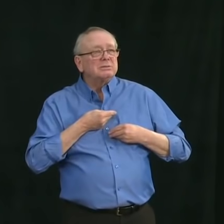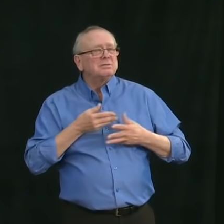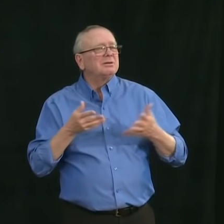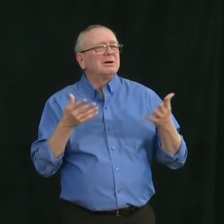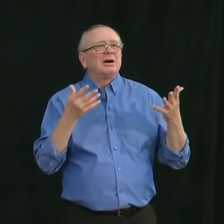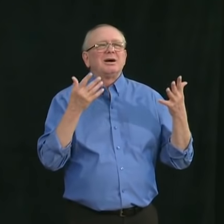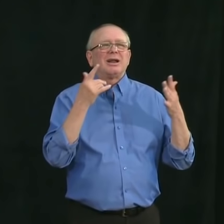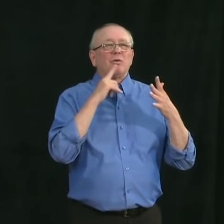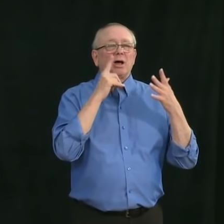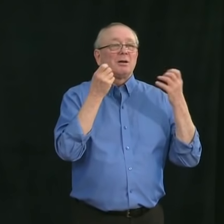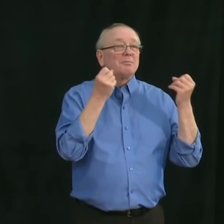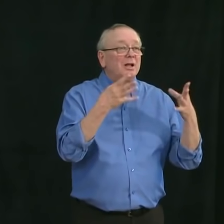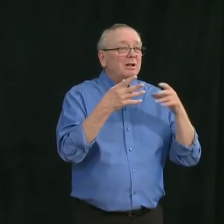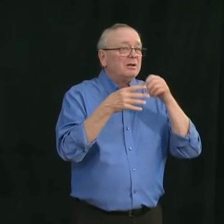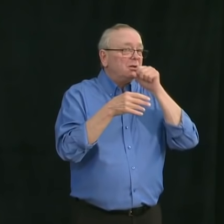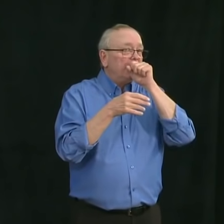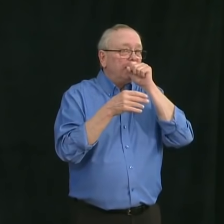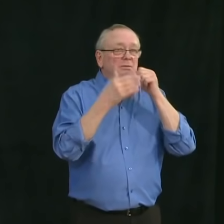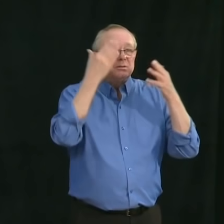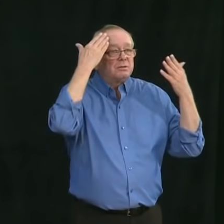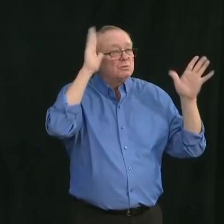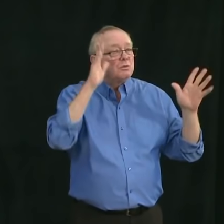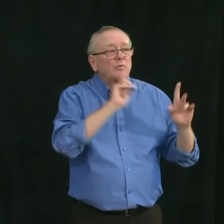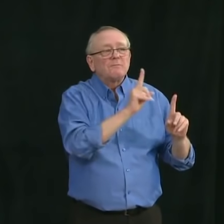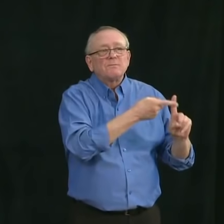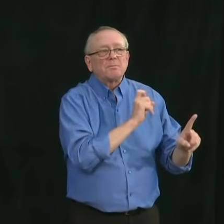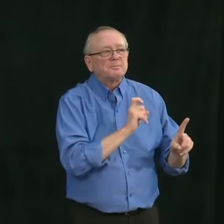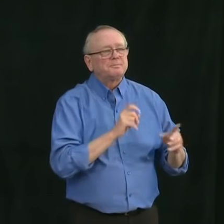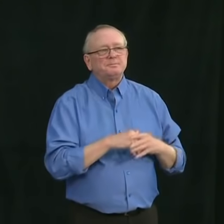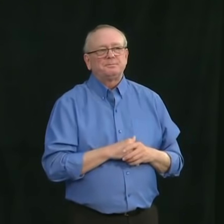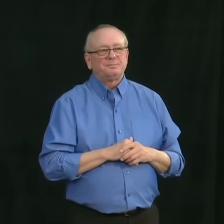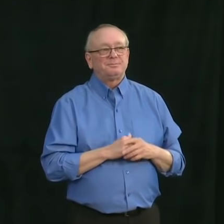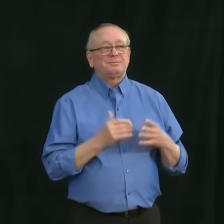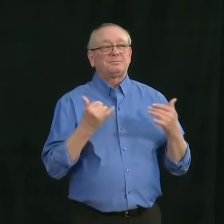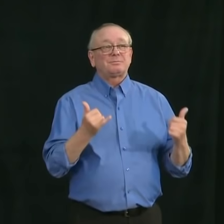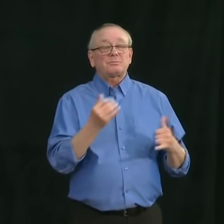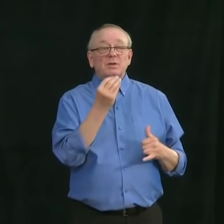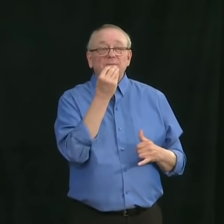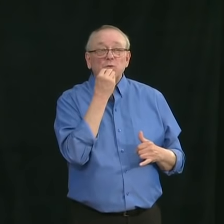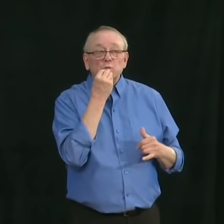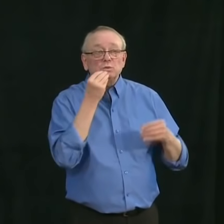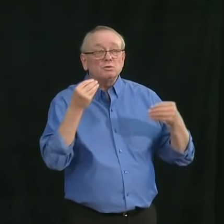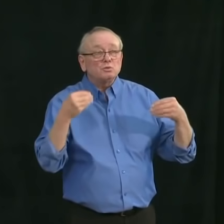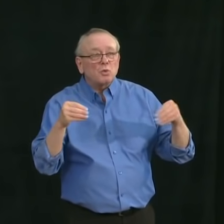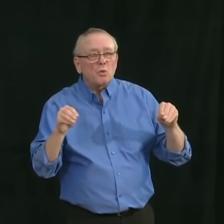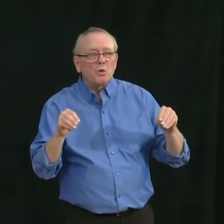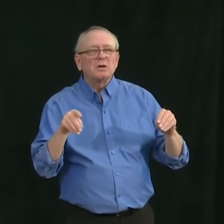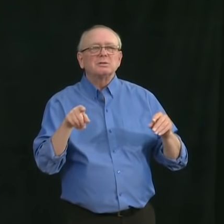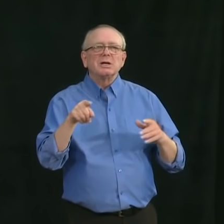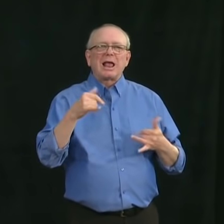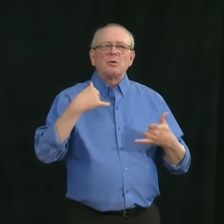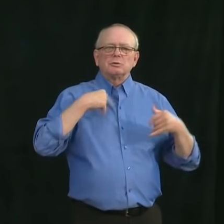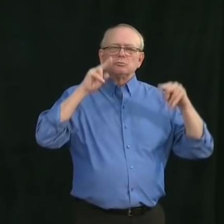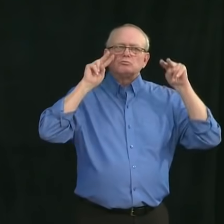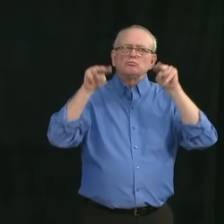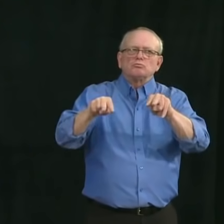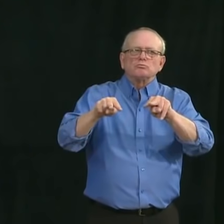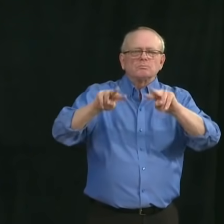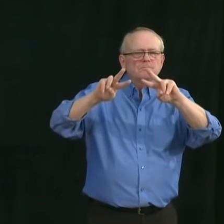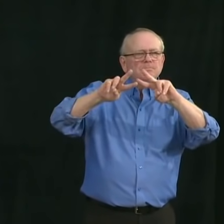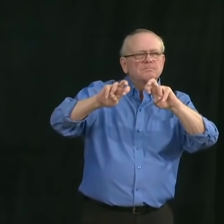grocery chains who've reported cases is that would absolutely be something we would need to be looking at. And part of the investigation would